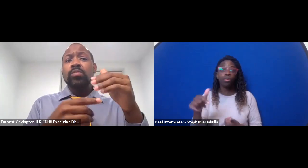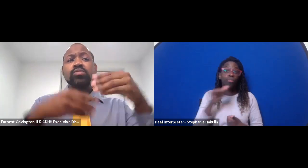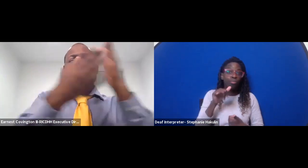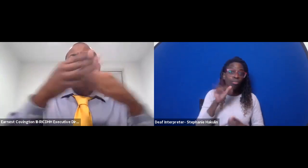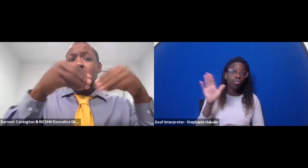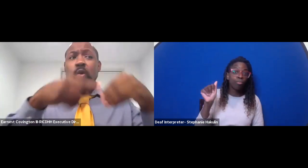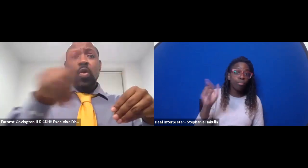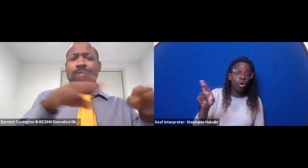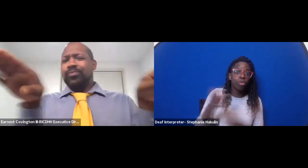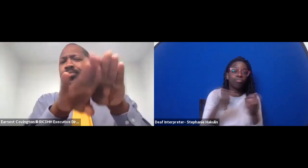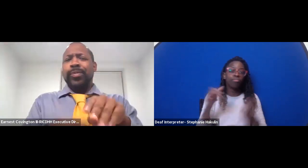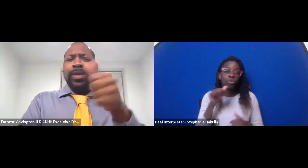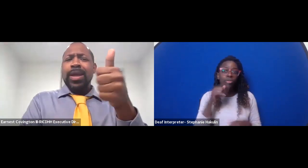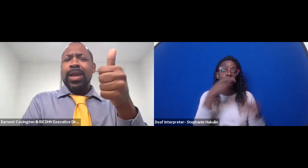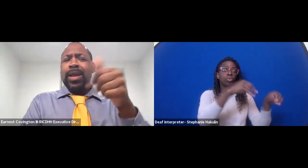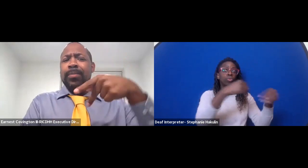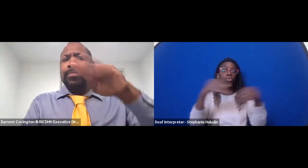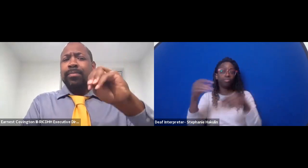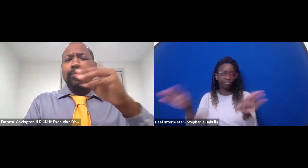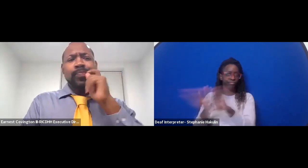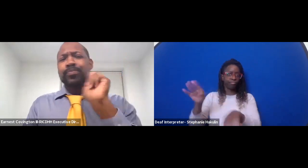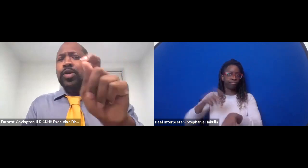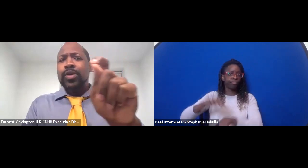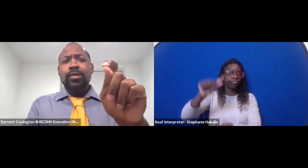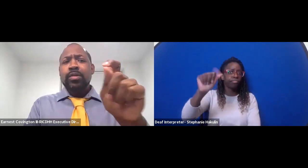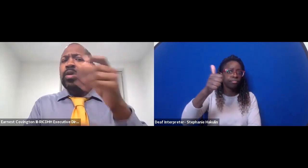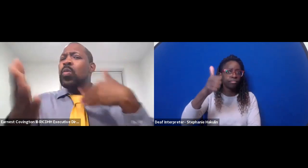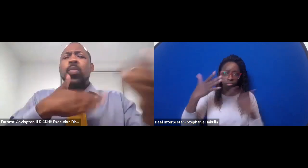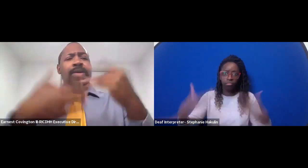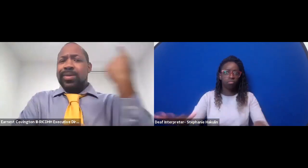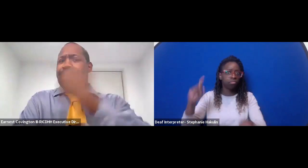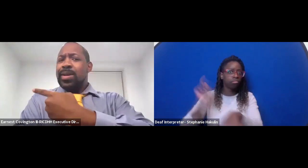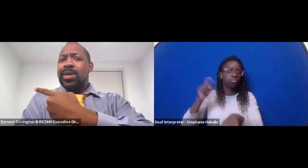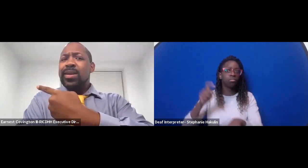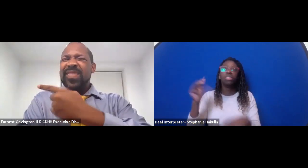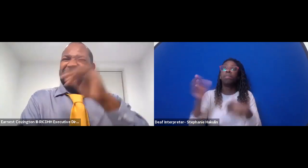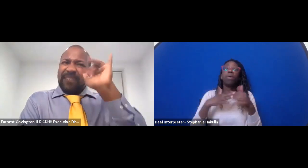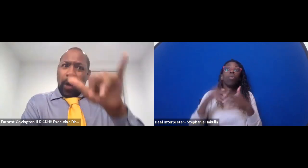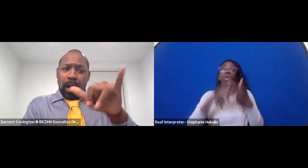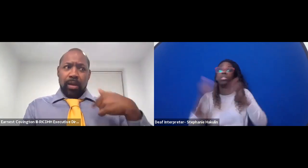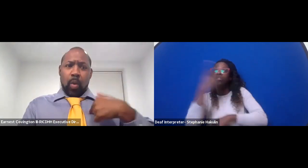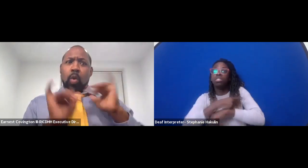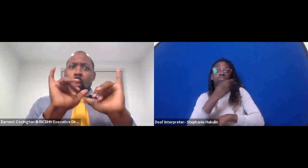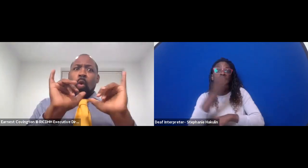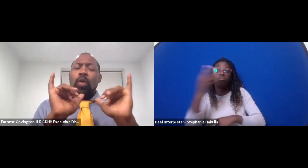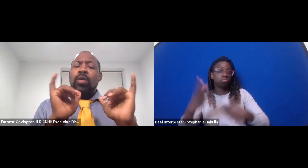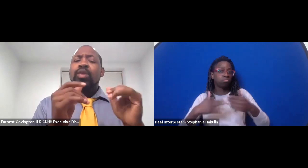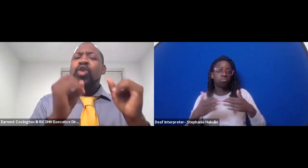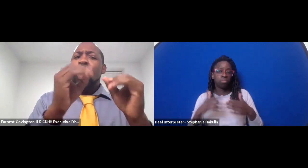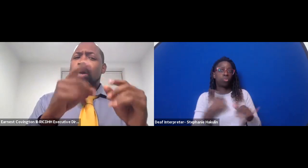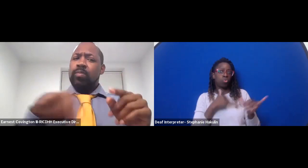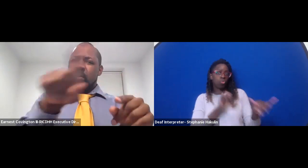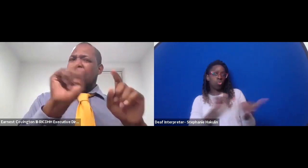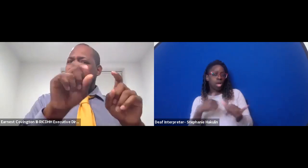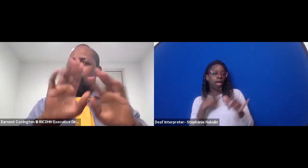now, restaurants and bars and stores have to close before 10 p.m. I'm still on the Zoom call. They